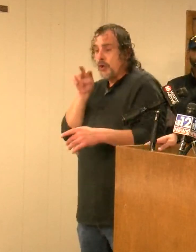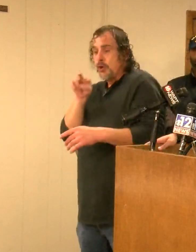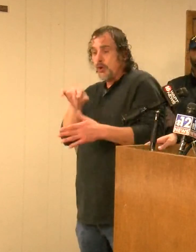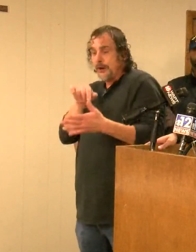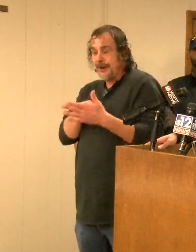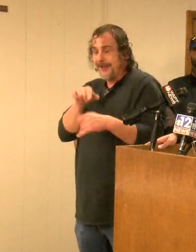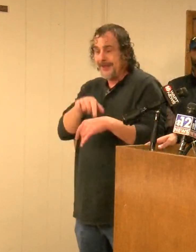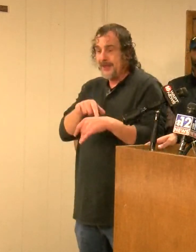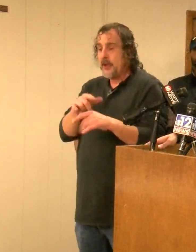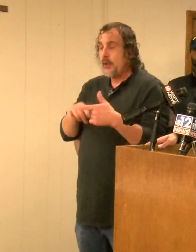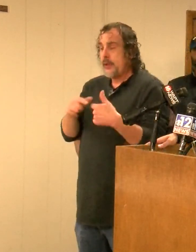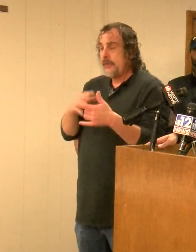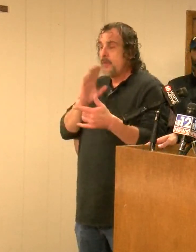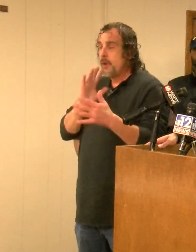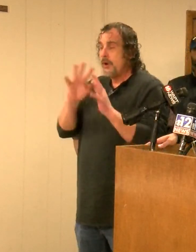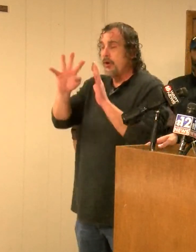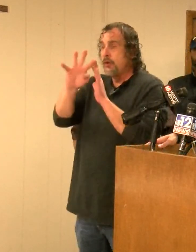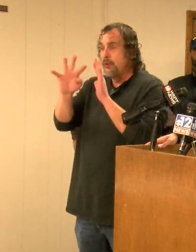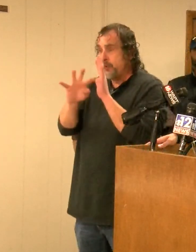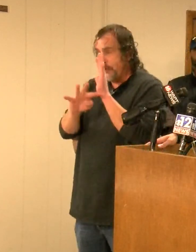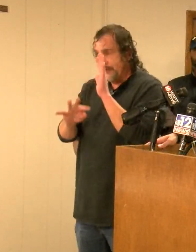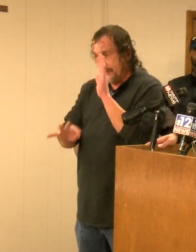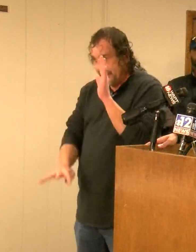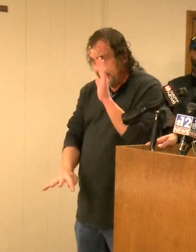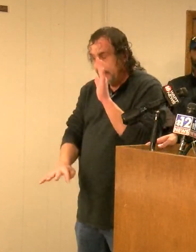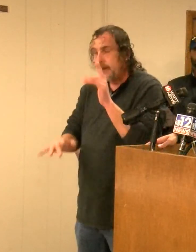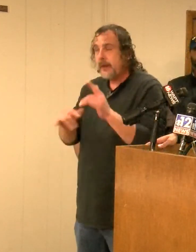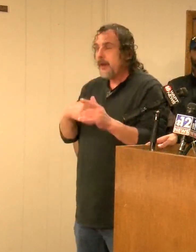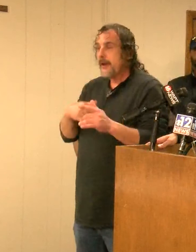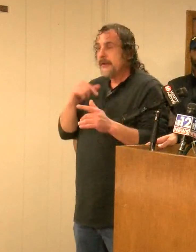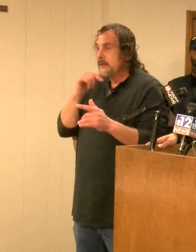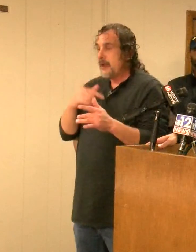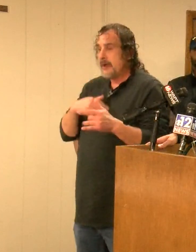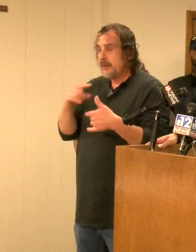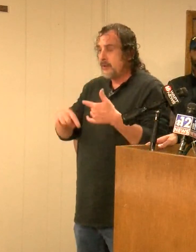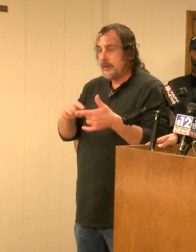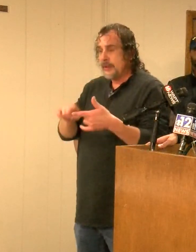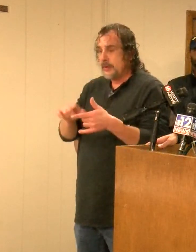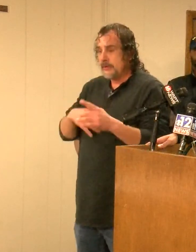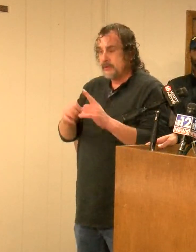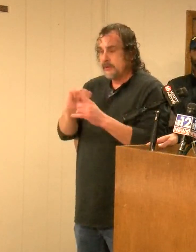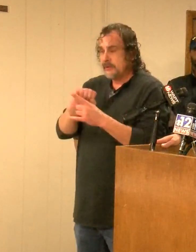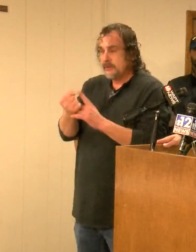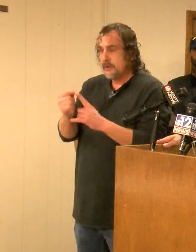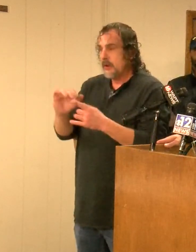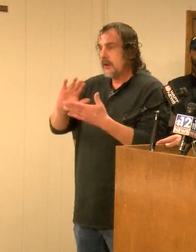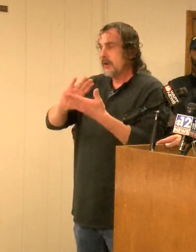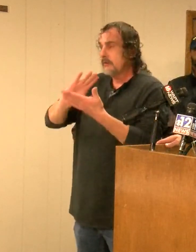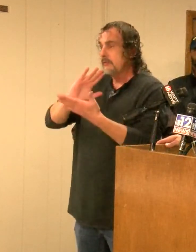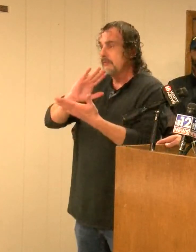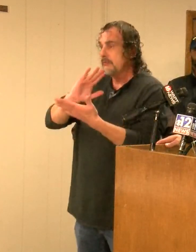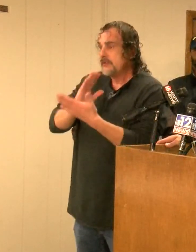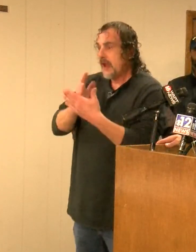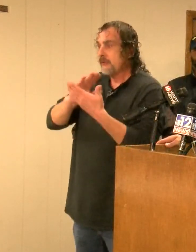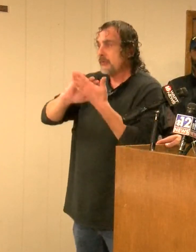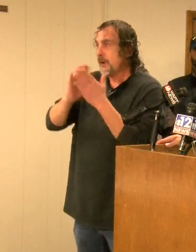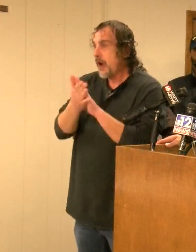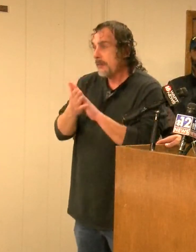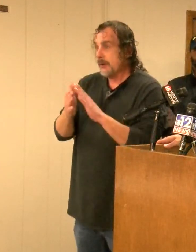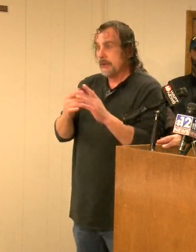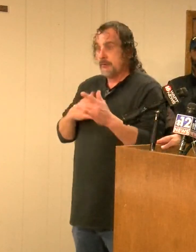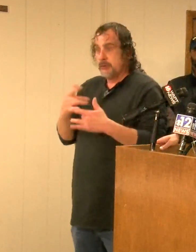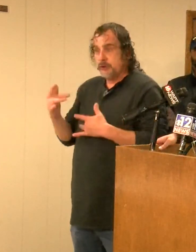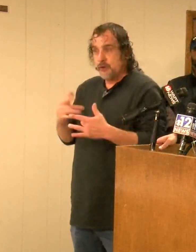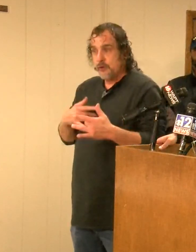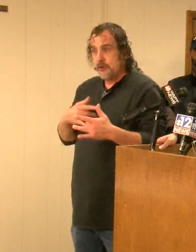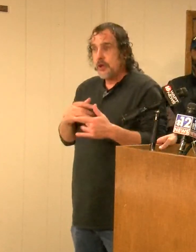as when the water recedes. That is not when this circumstance stops becoming a concern to the residents. There